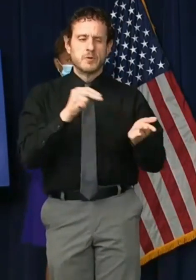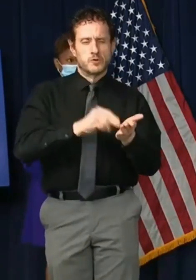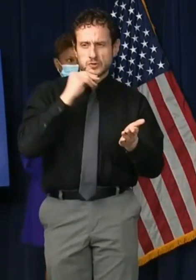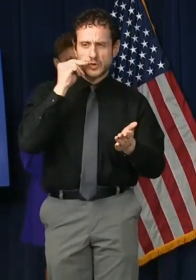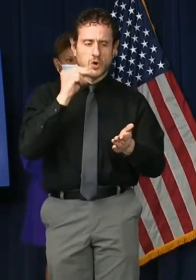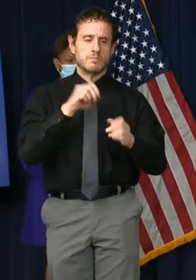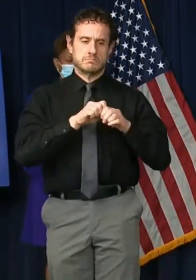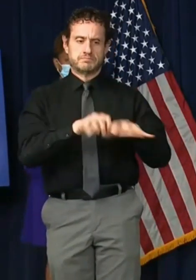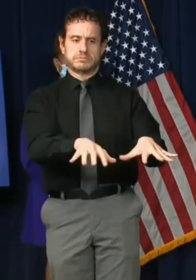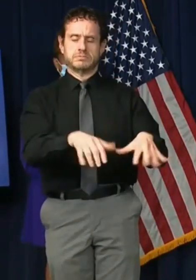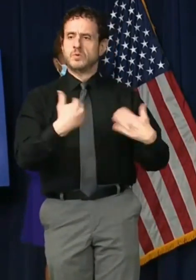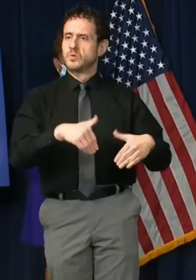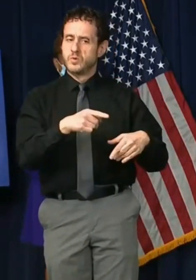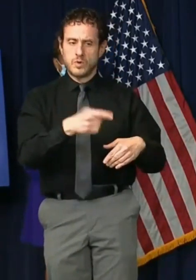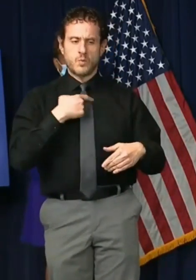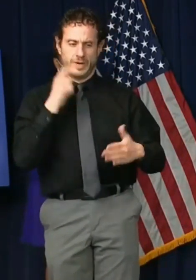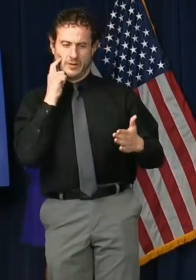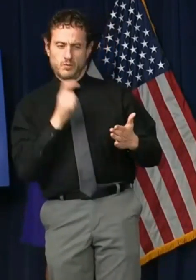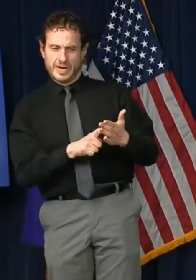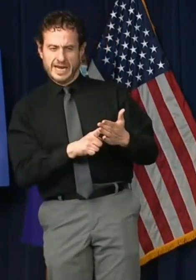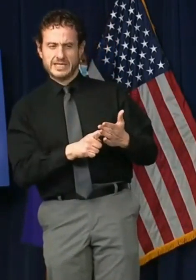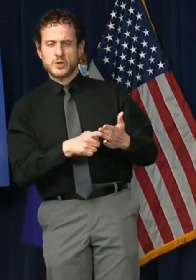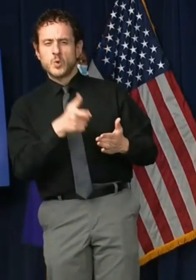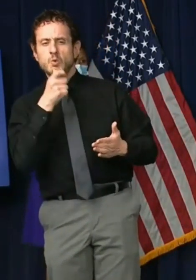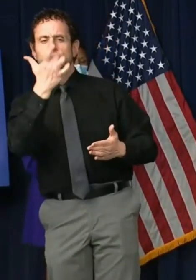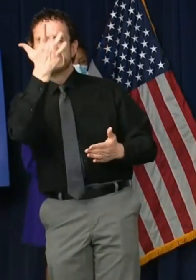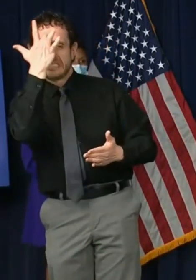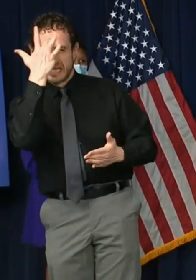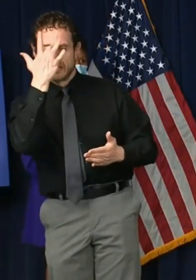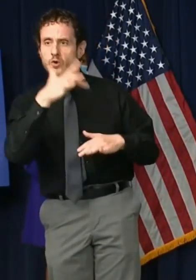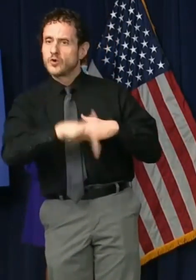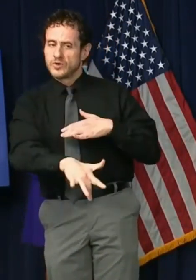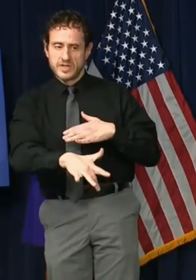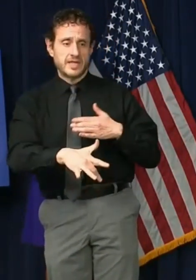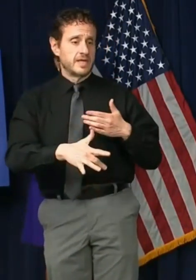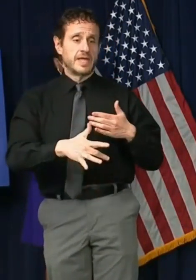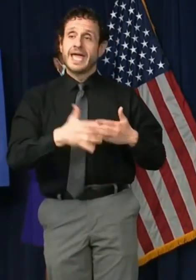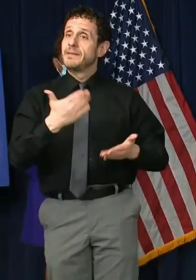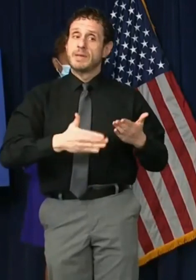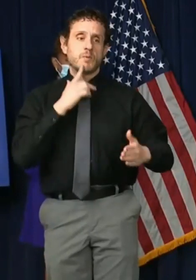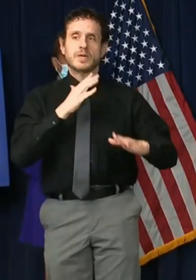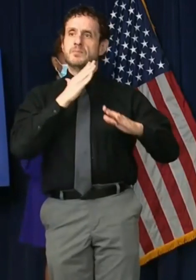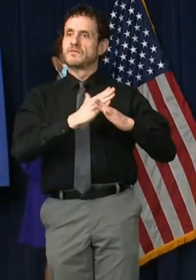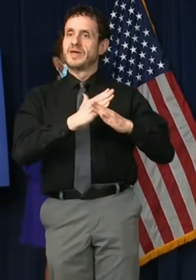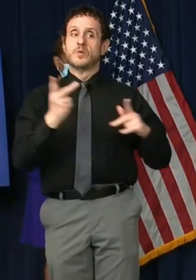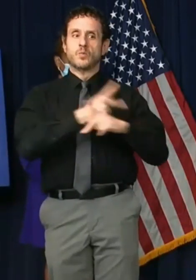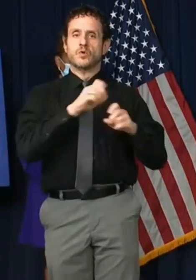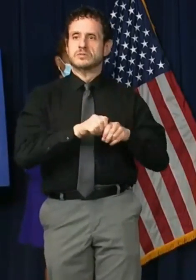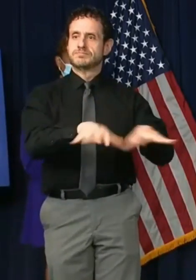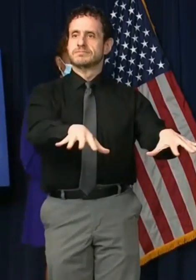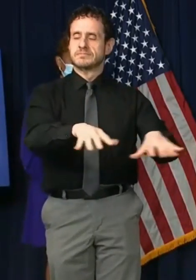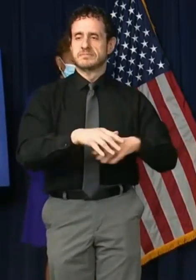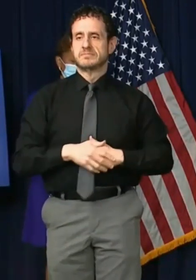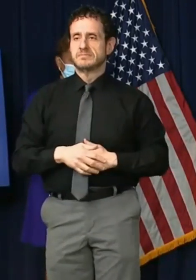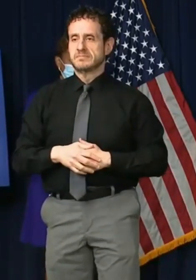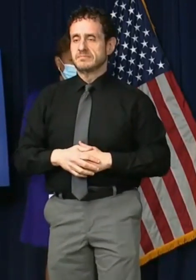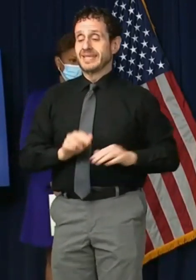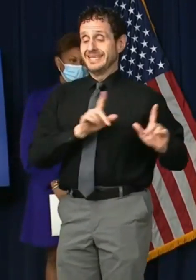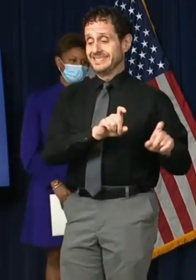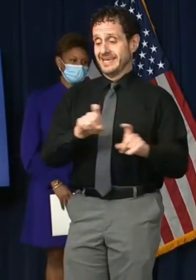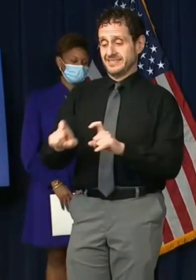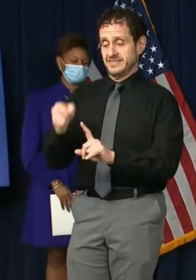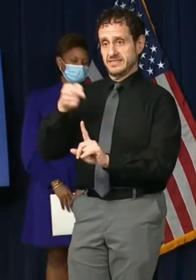can detect cases earlier and potentially before an outbreak occurs. Testing is one of the very